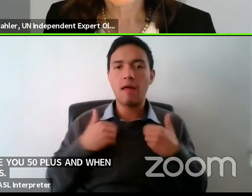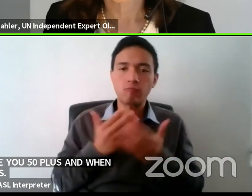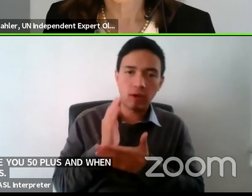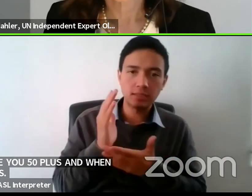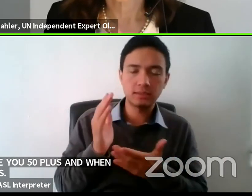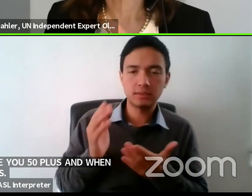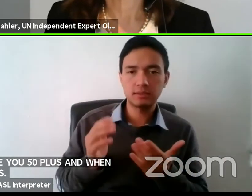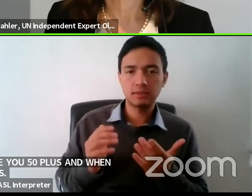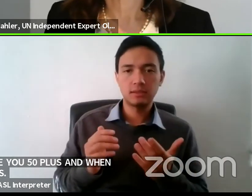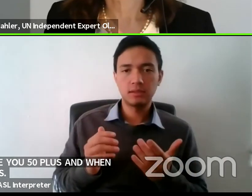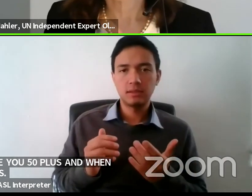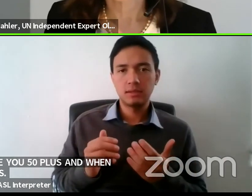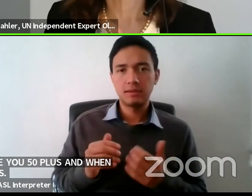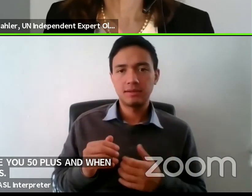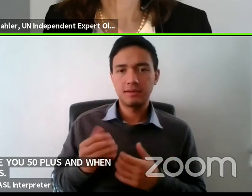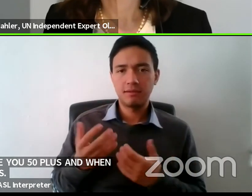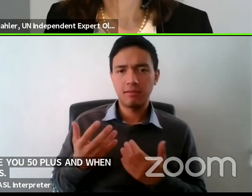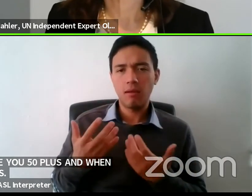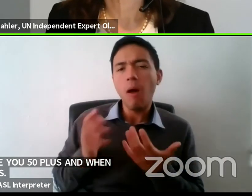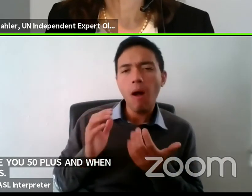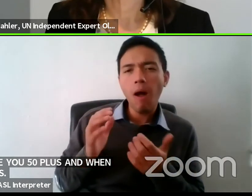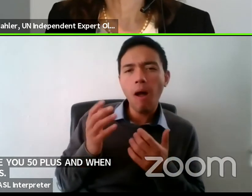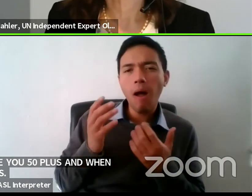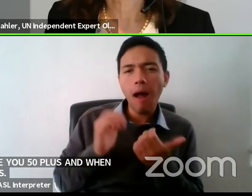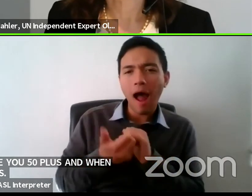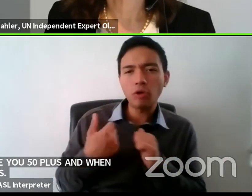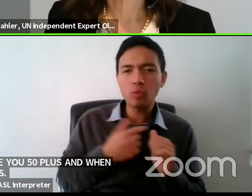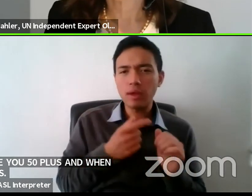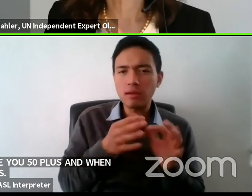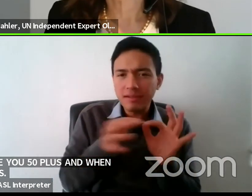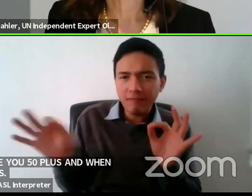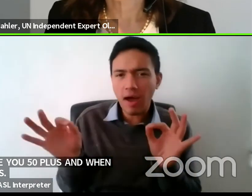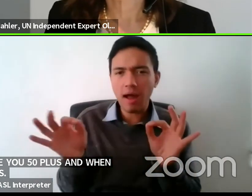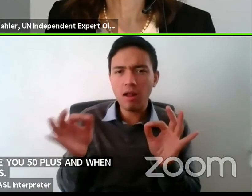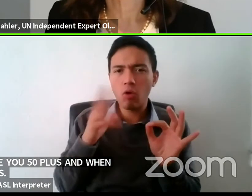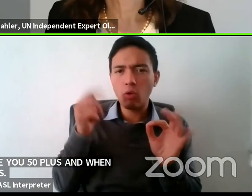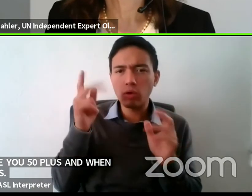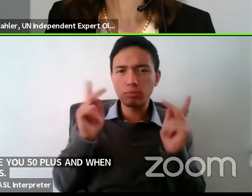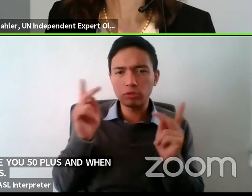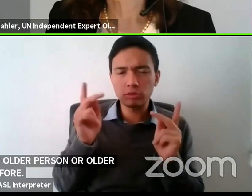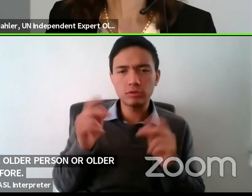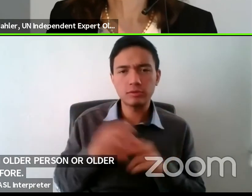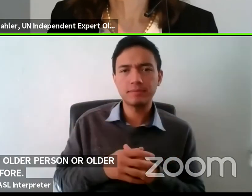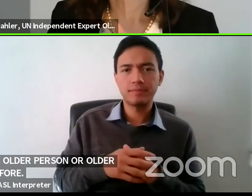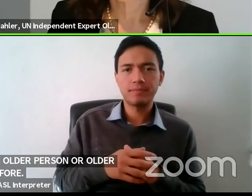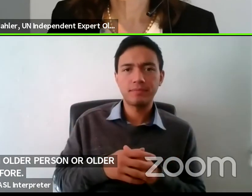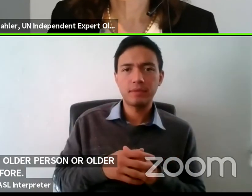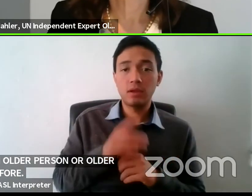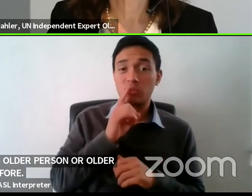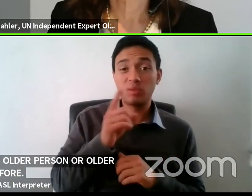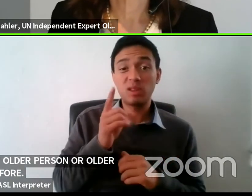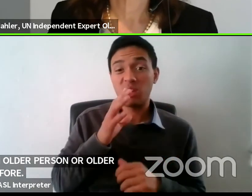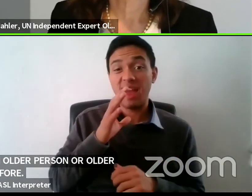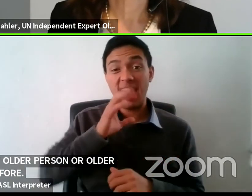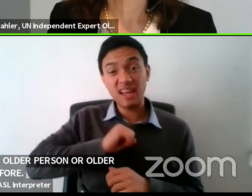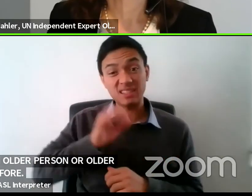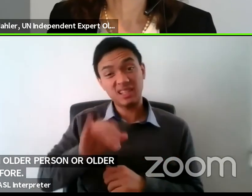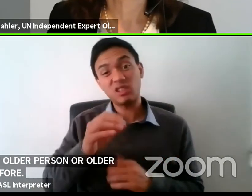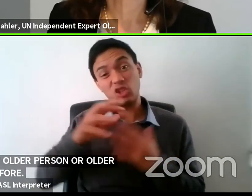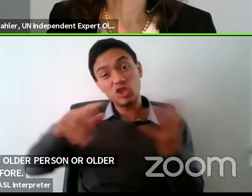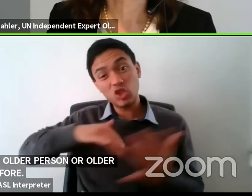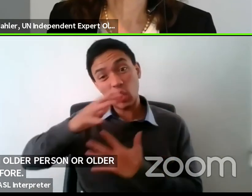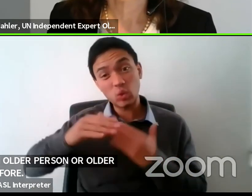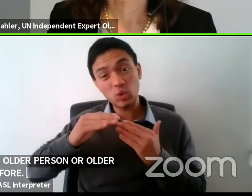older person or an older adult, as was said before. And from my perspective, it is a social construct, and this needs